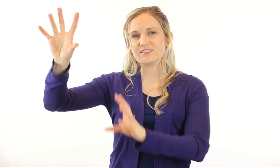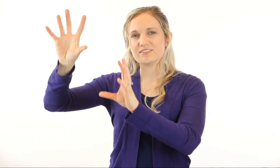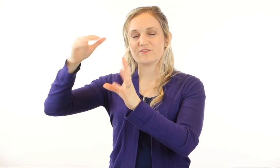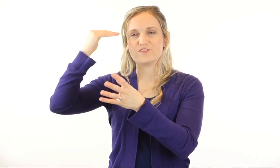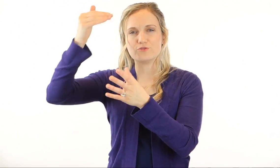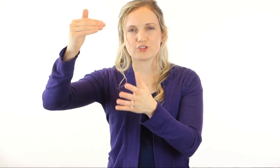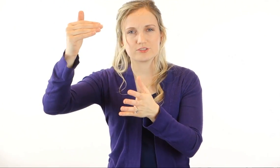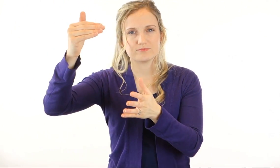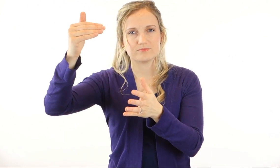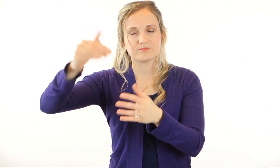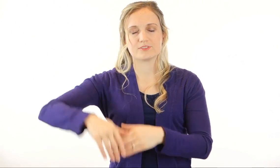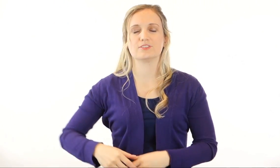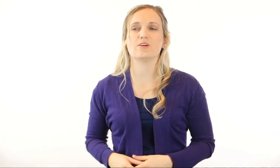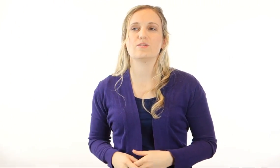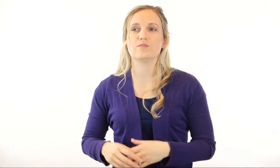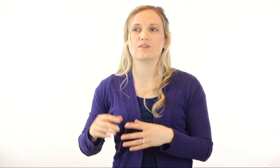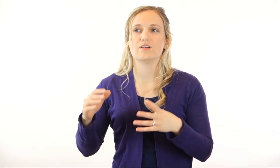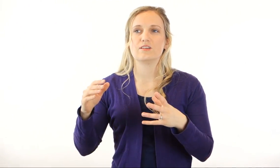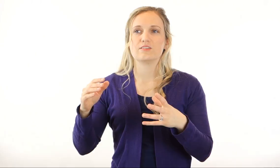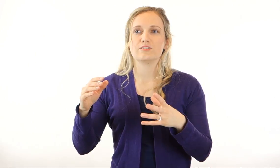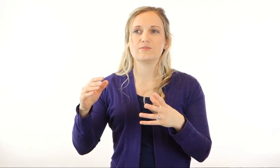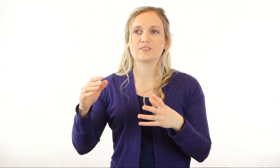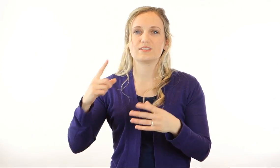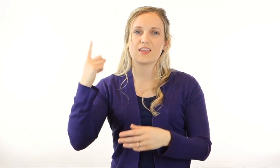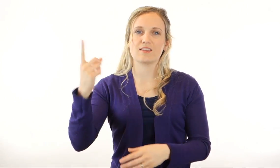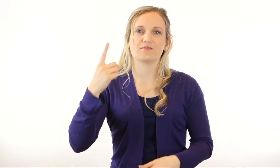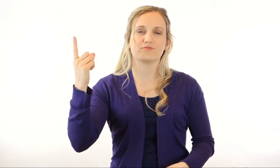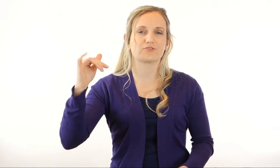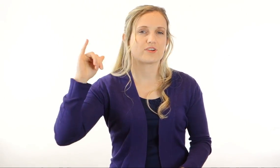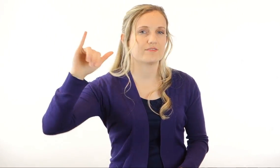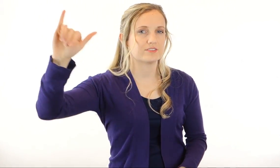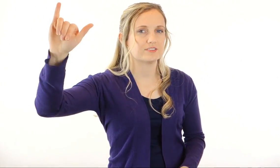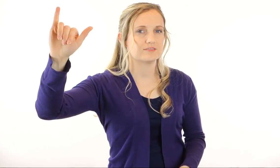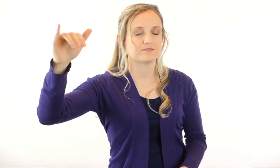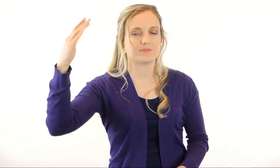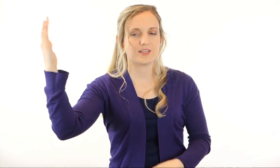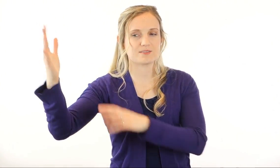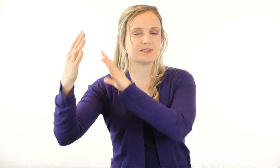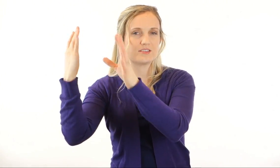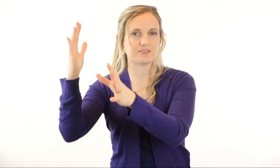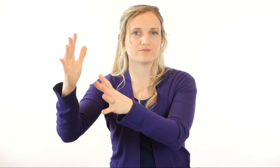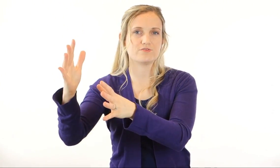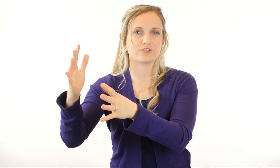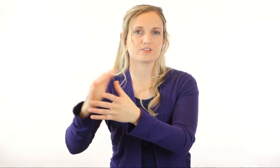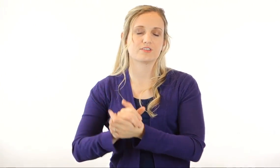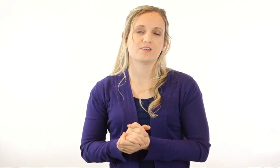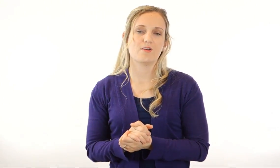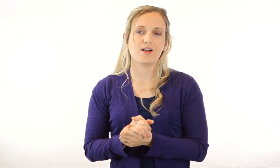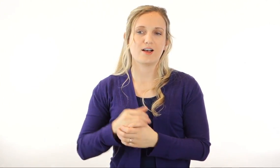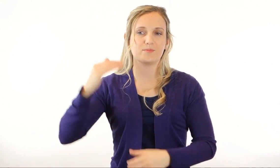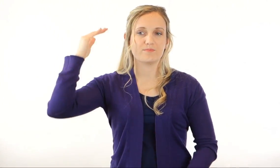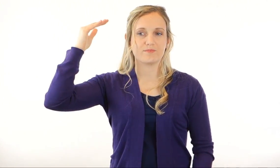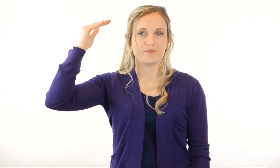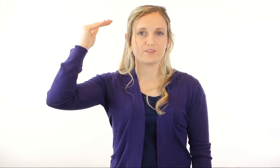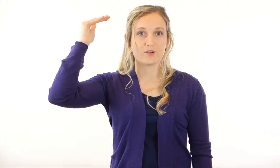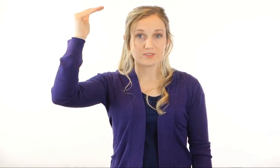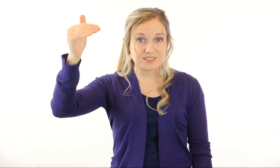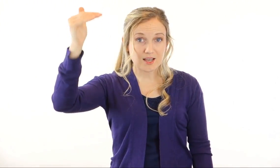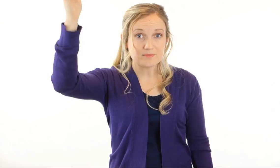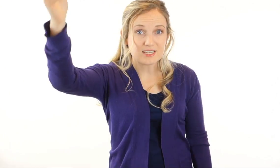the future. So you could say forever, but it has to be here in the future. If you go